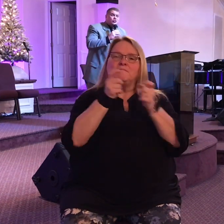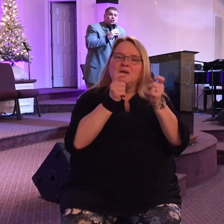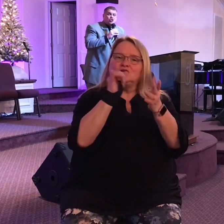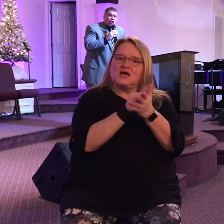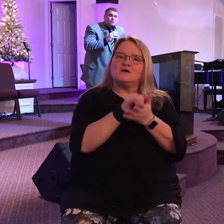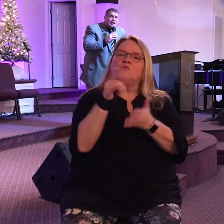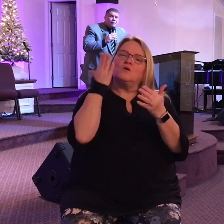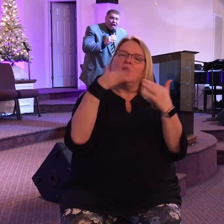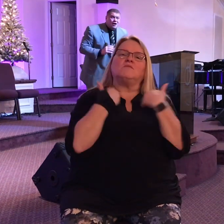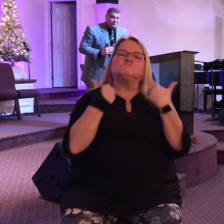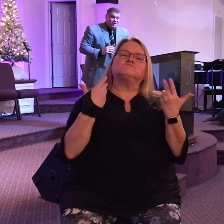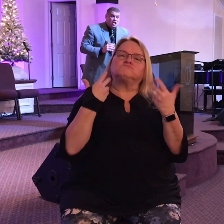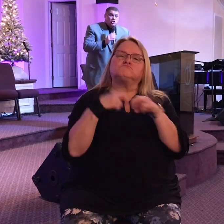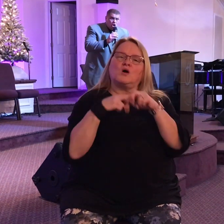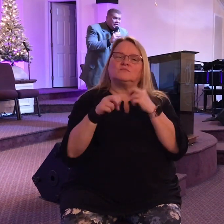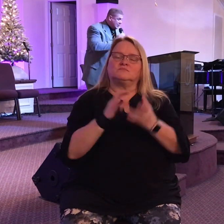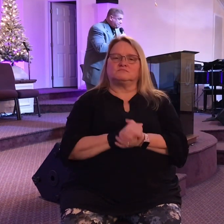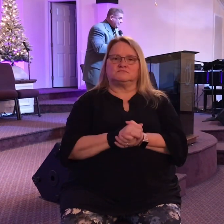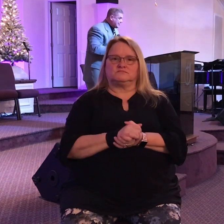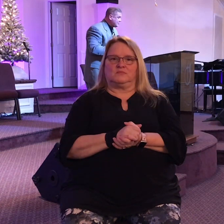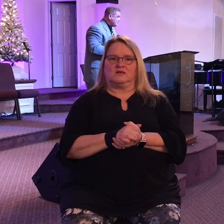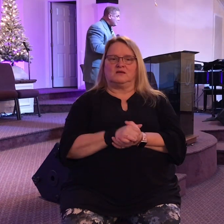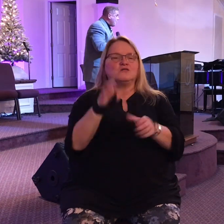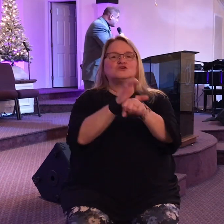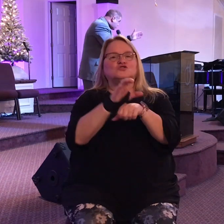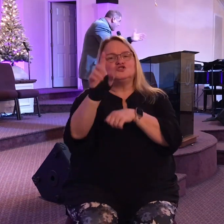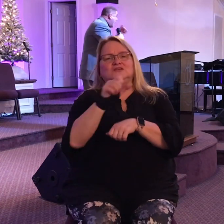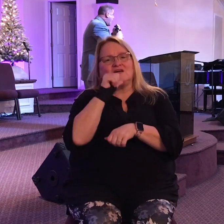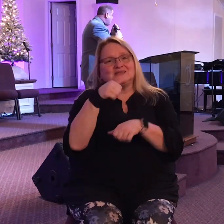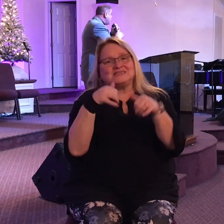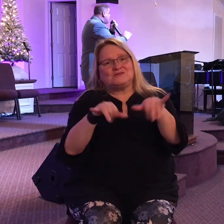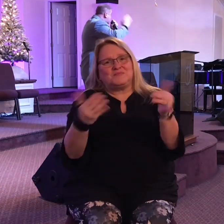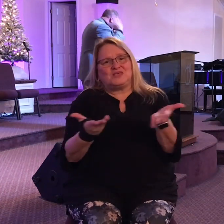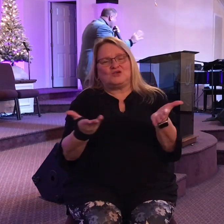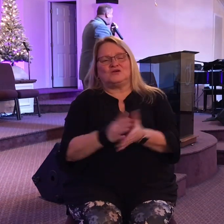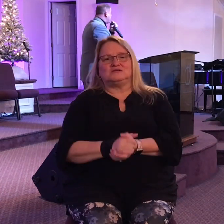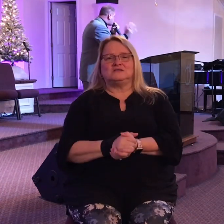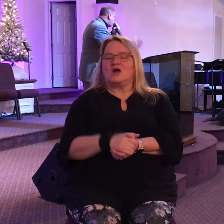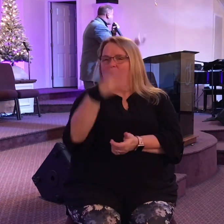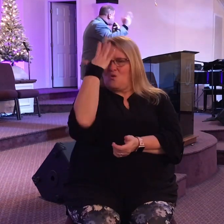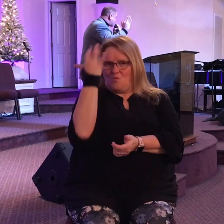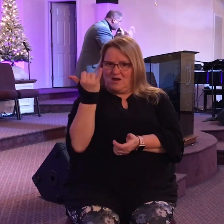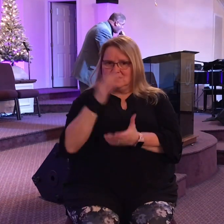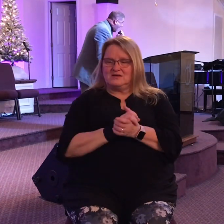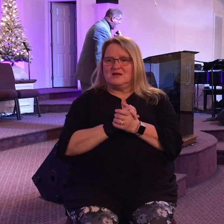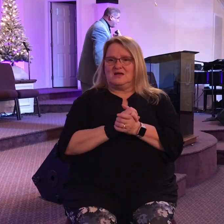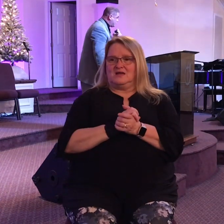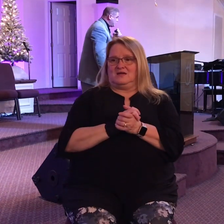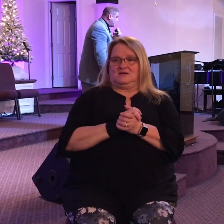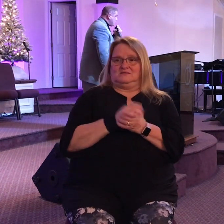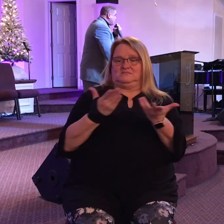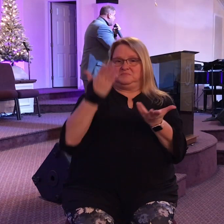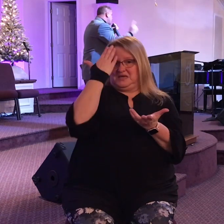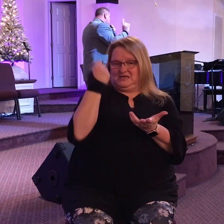the church shouldn't be around, humanly speaking. But somehow, some way, the church has